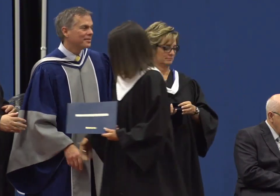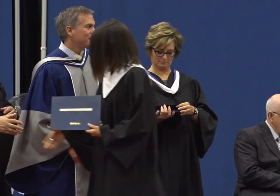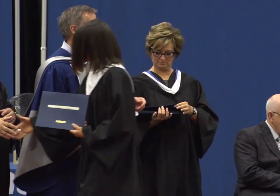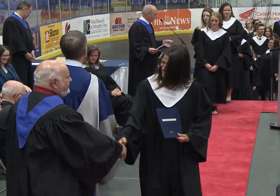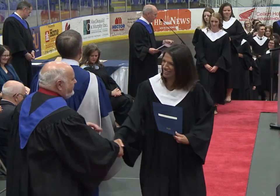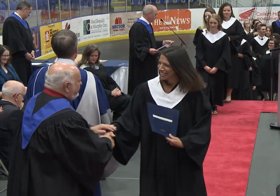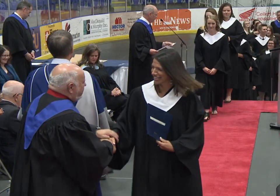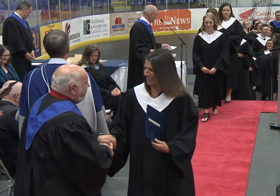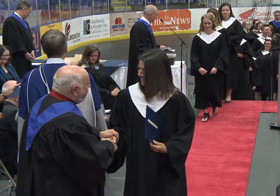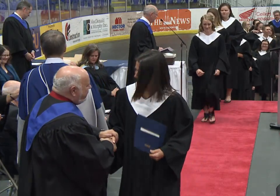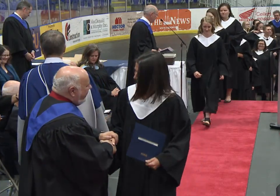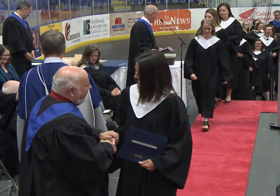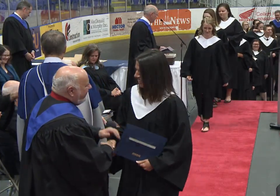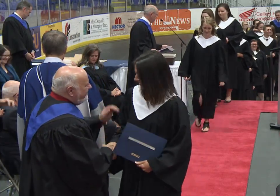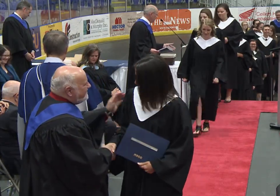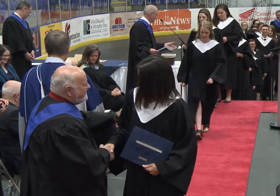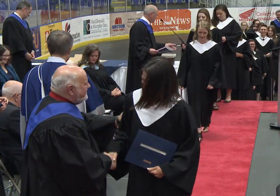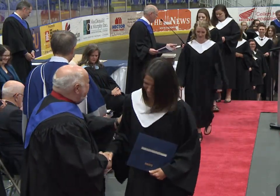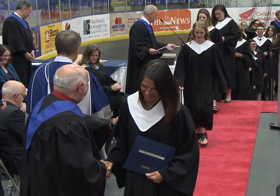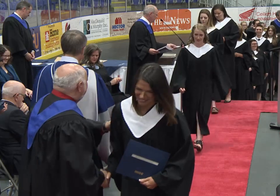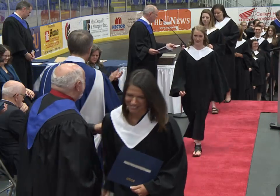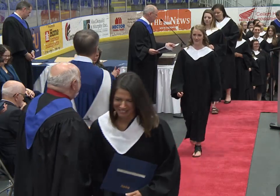Maggie McClellan.